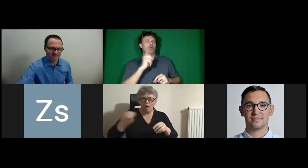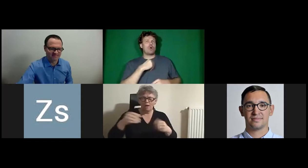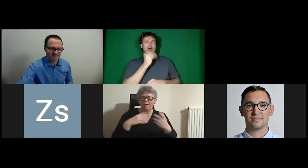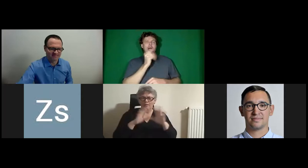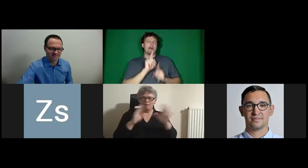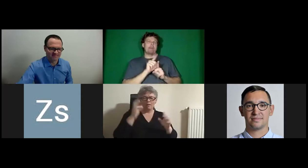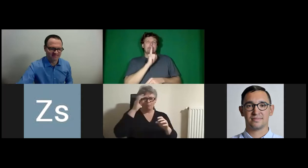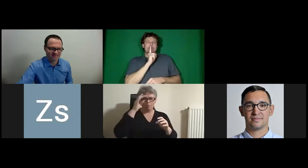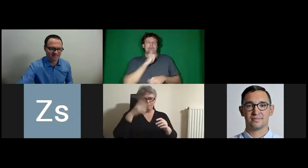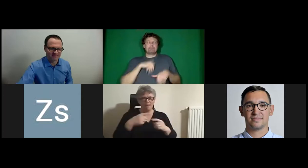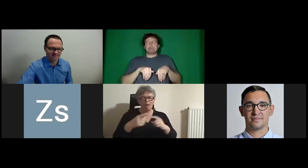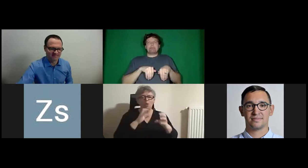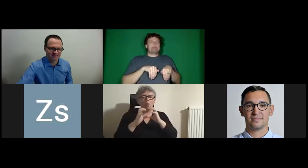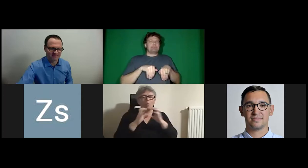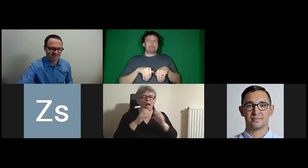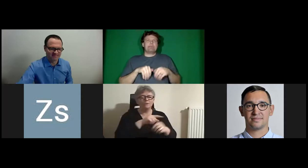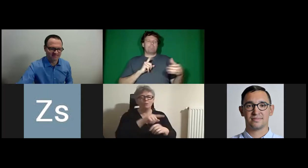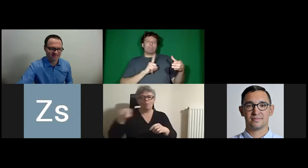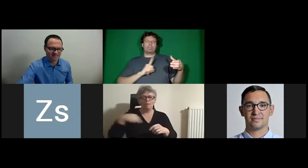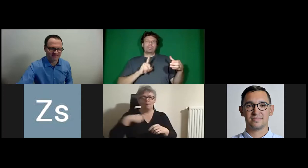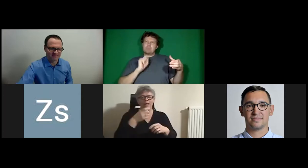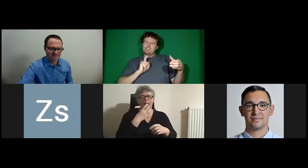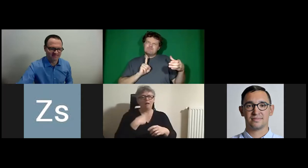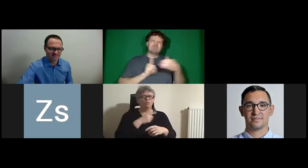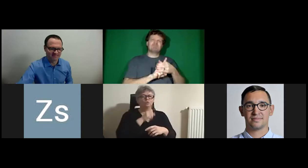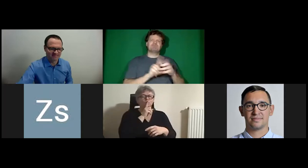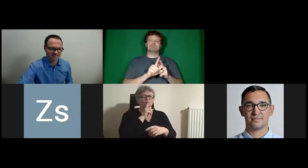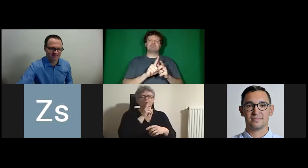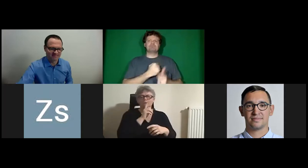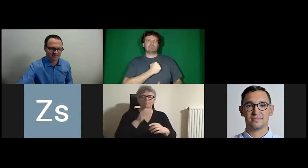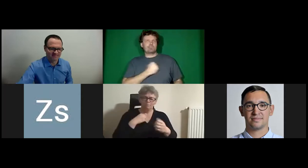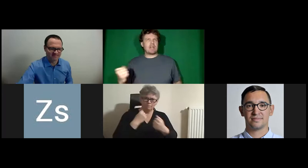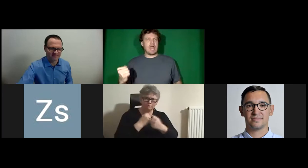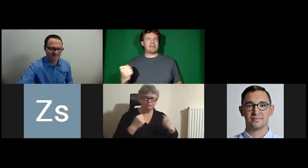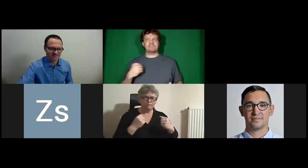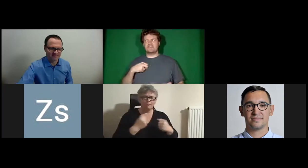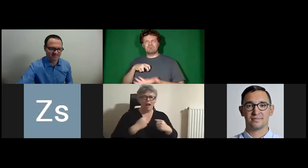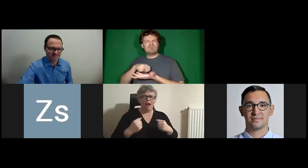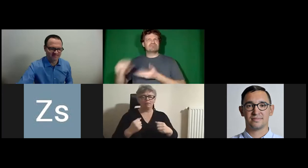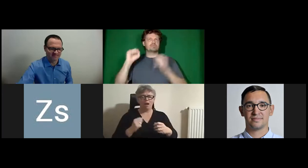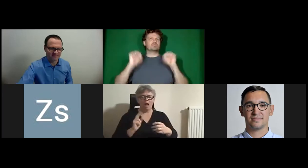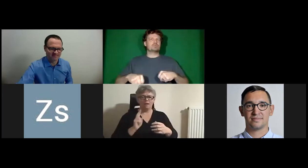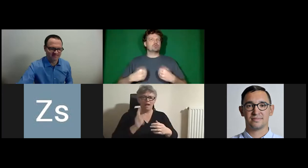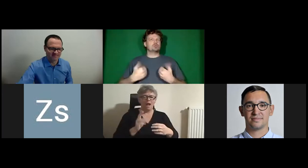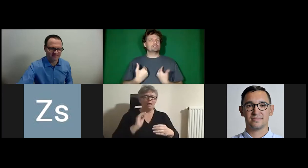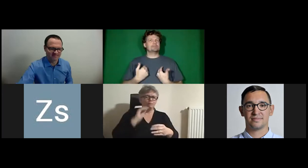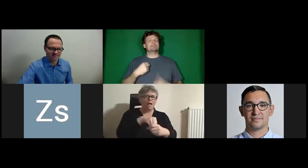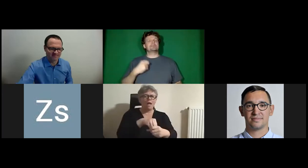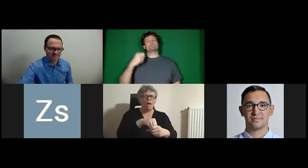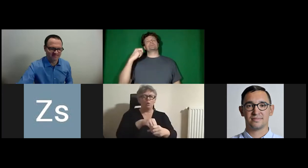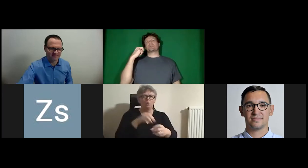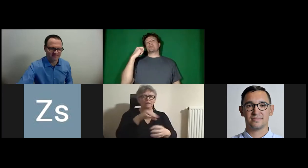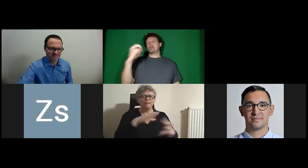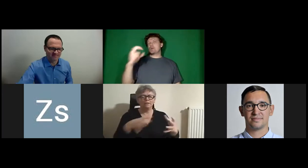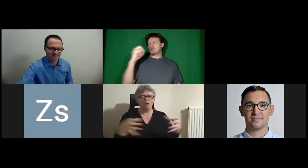best tip to me was to say, if you have any communication issues, you need to be assertive, you need to be brave, and you